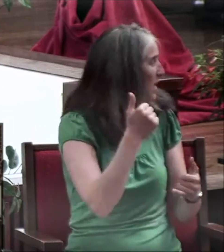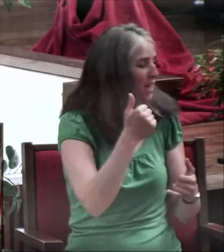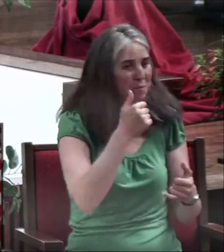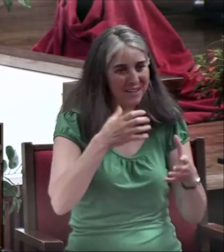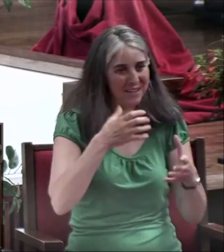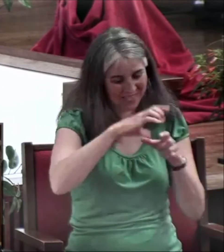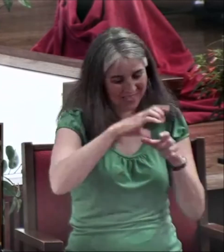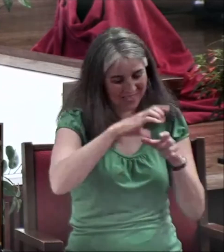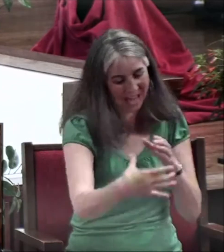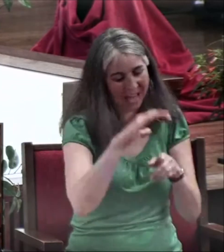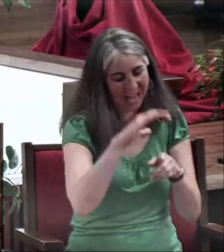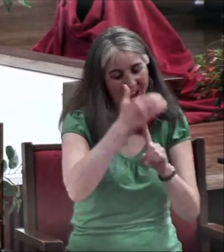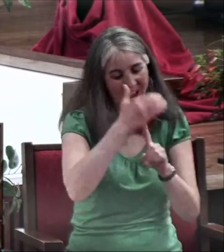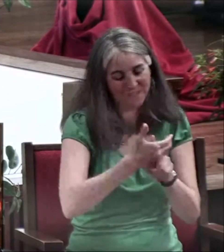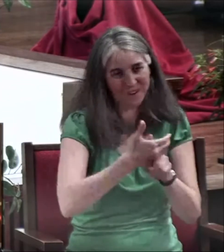sight.